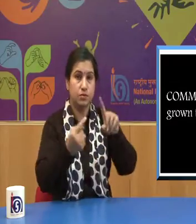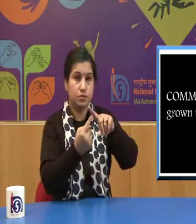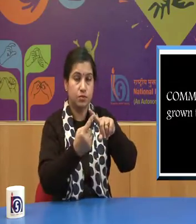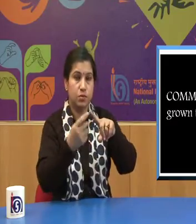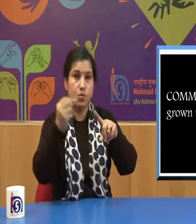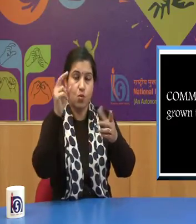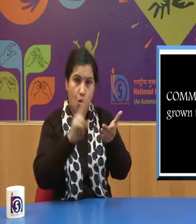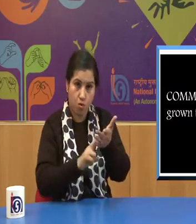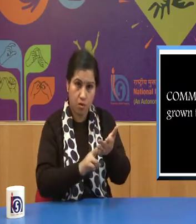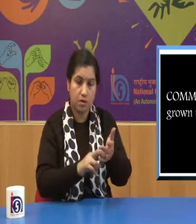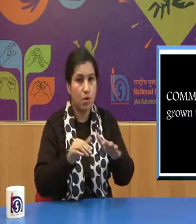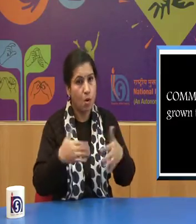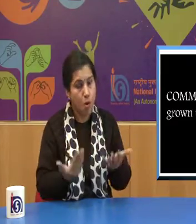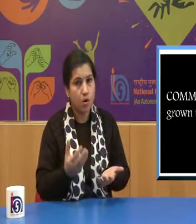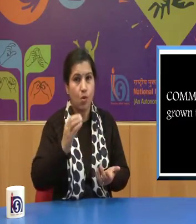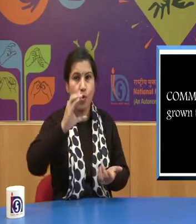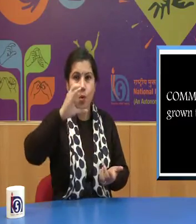opium, etc.